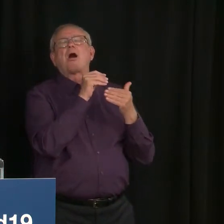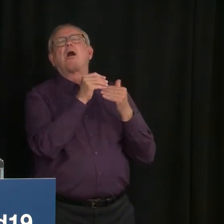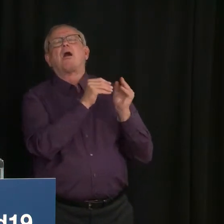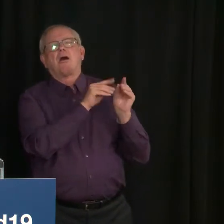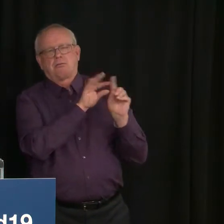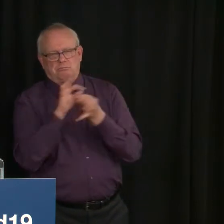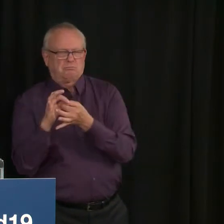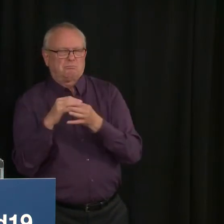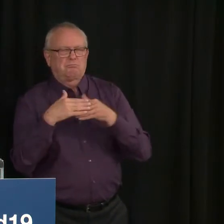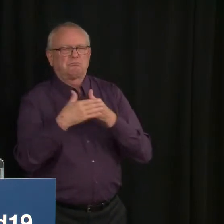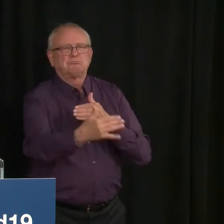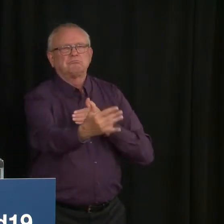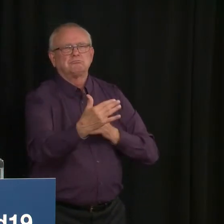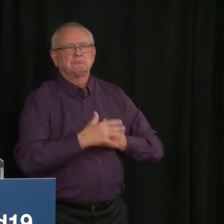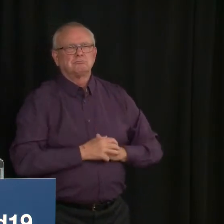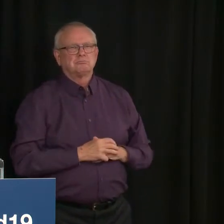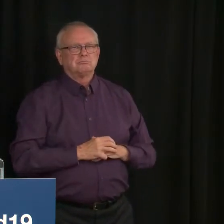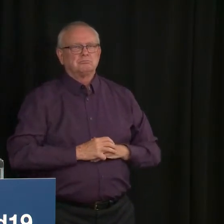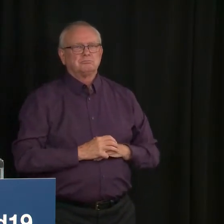caller, please?